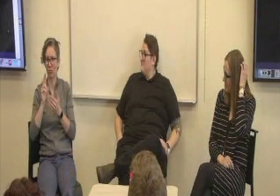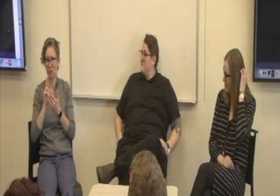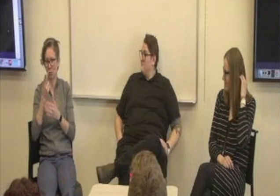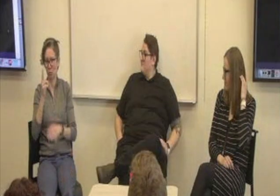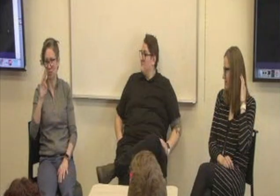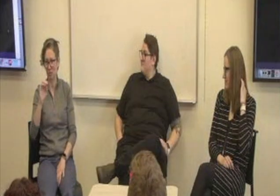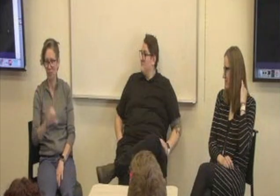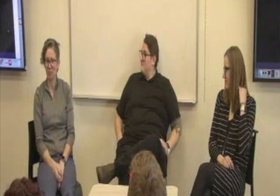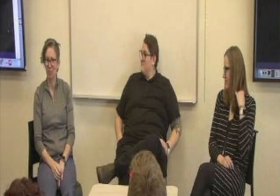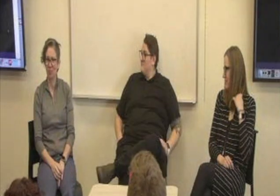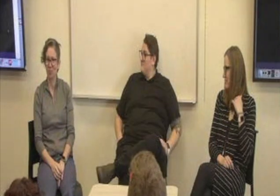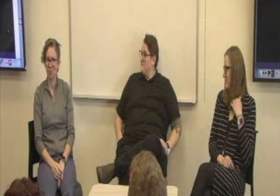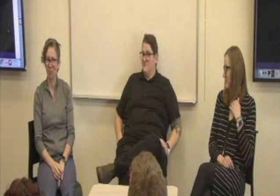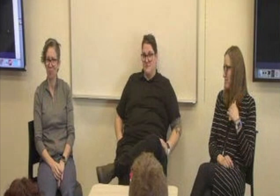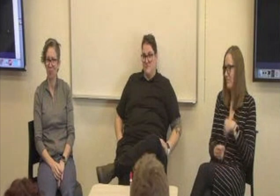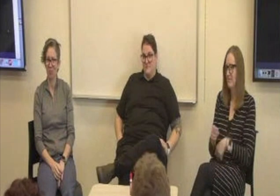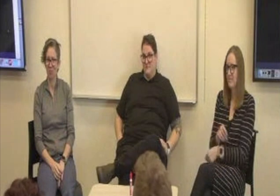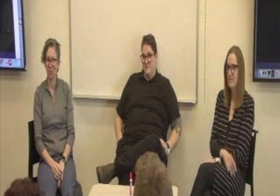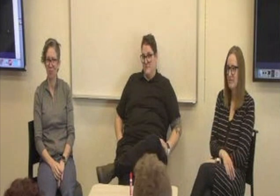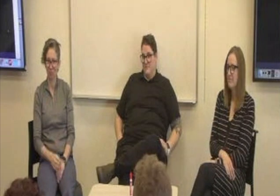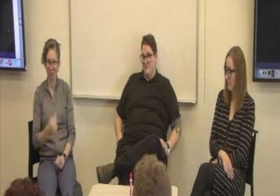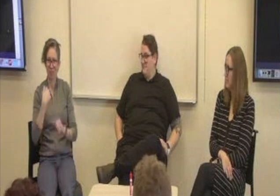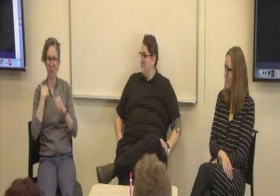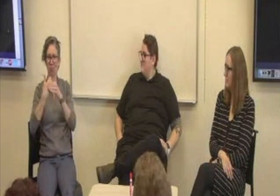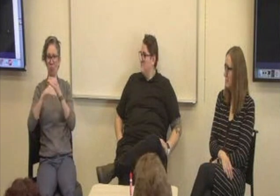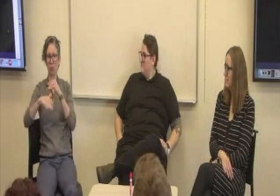And I'm a deaf interpreter where you are.